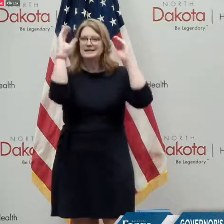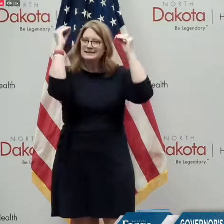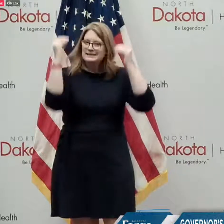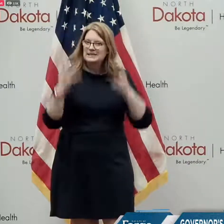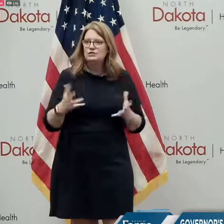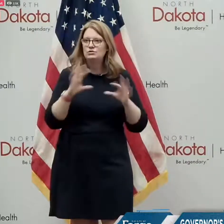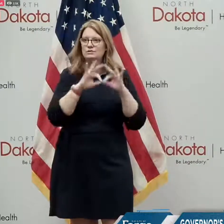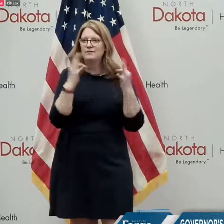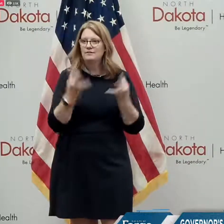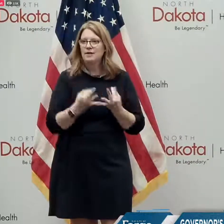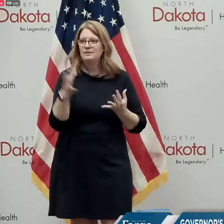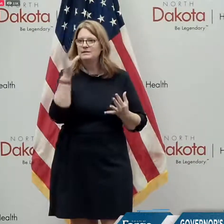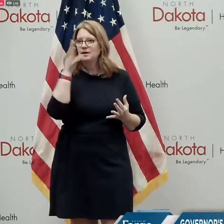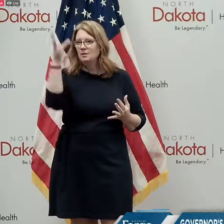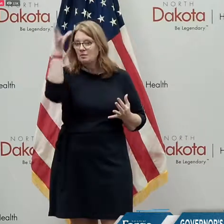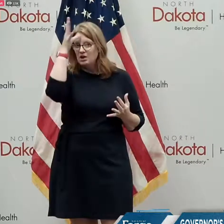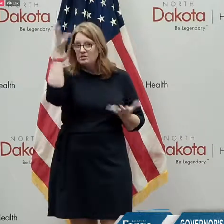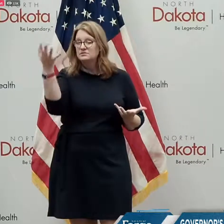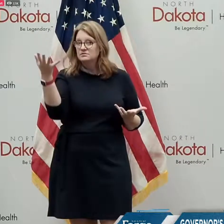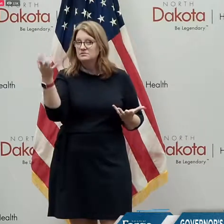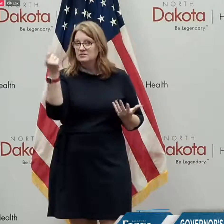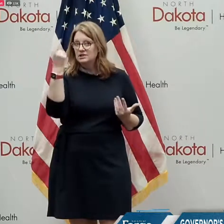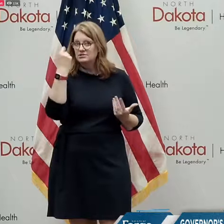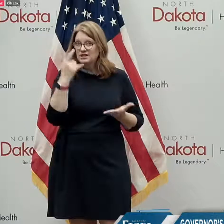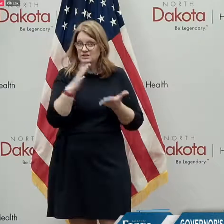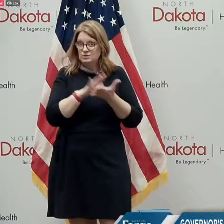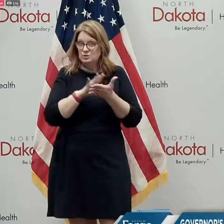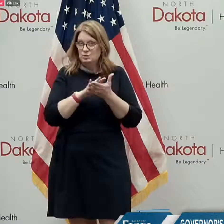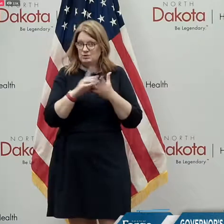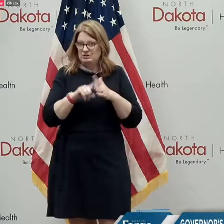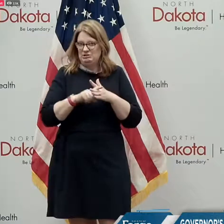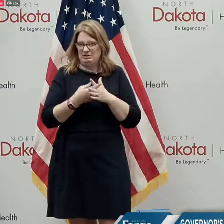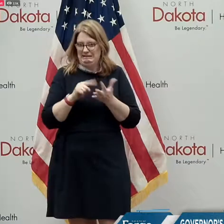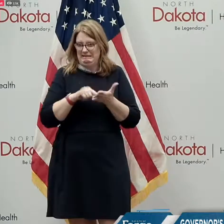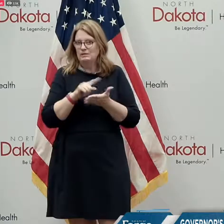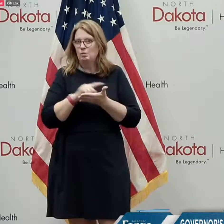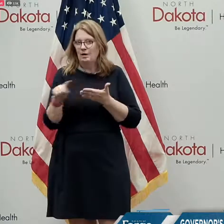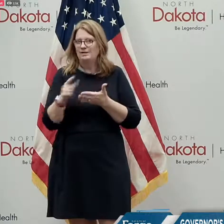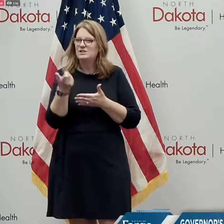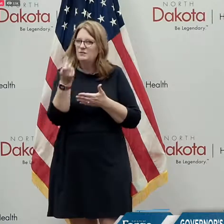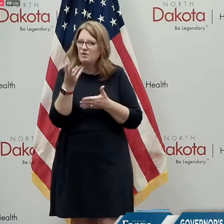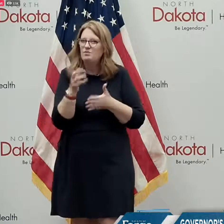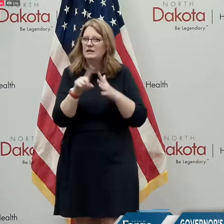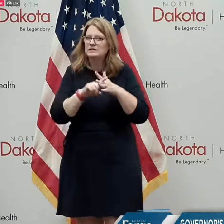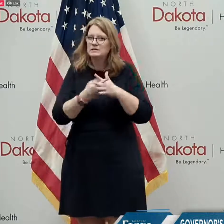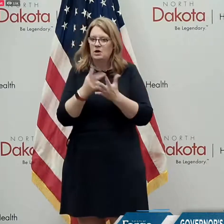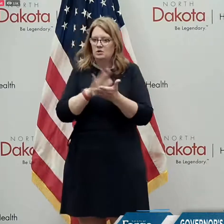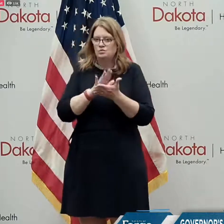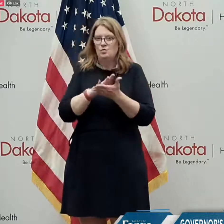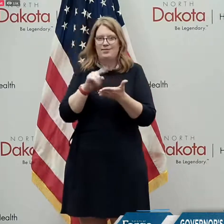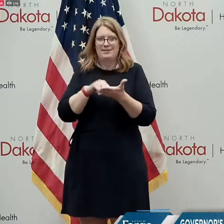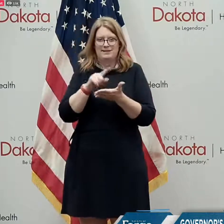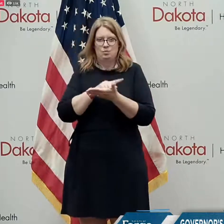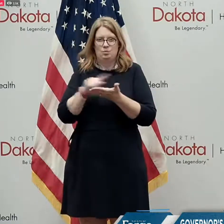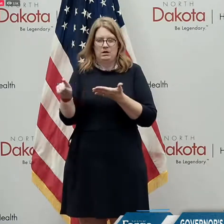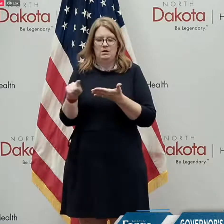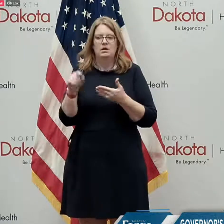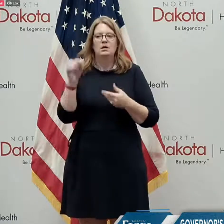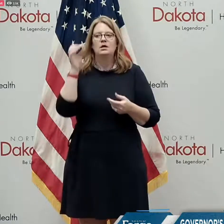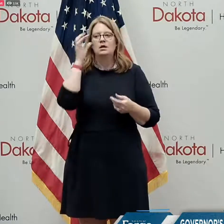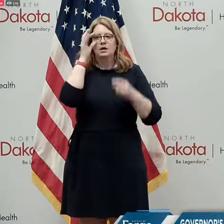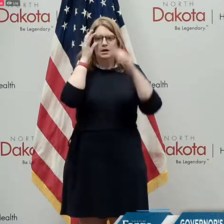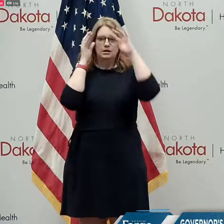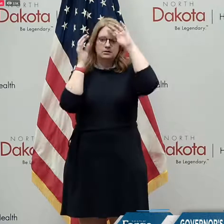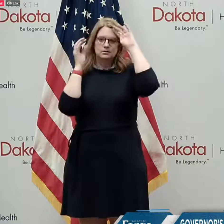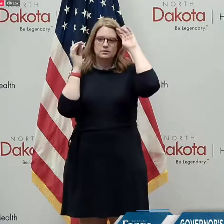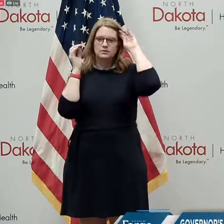and parents, that we do have schools that are starting school this week in North Dakota. And for those that are beginning